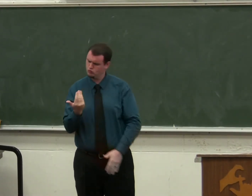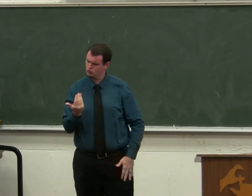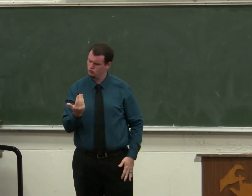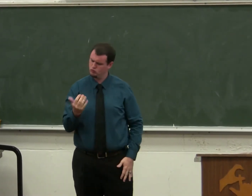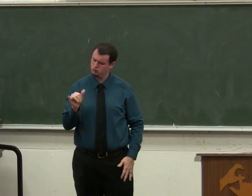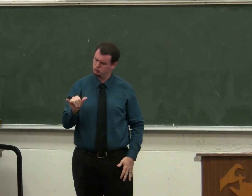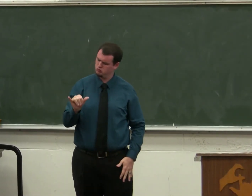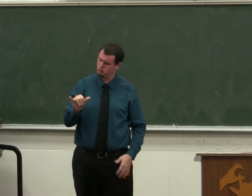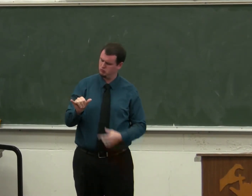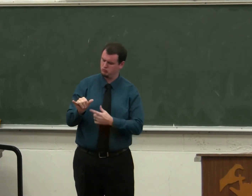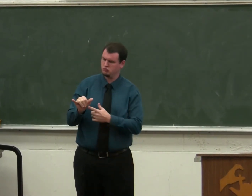So new,